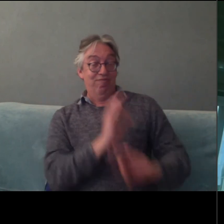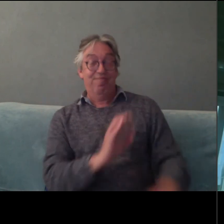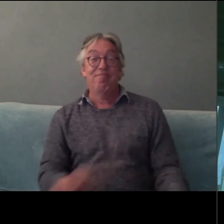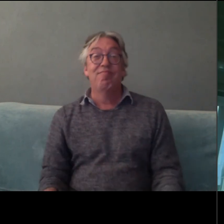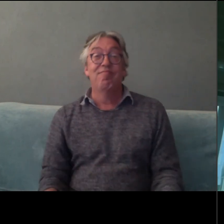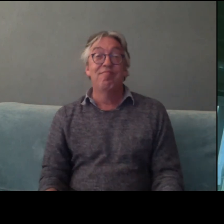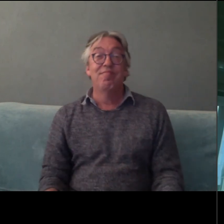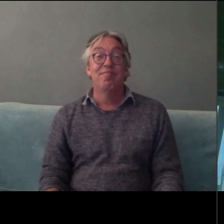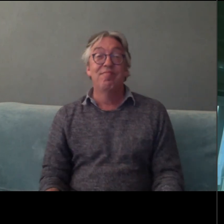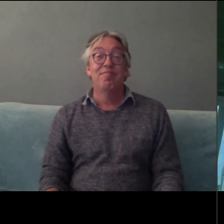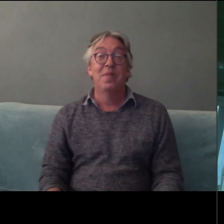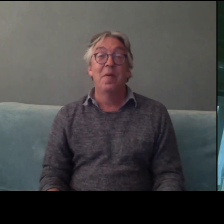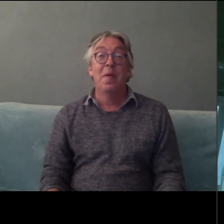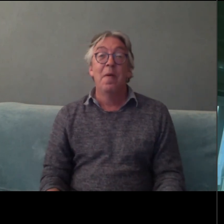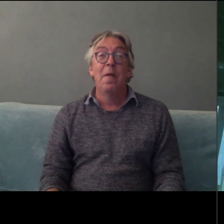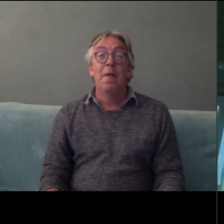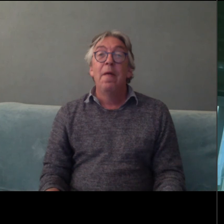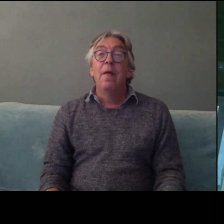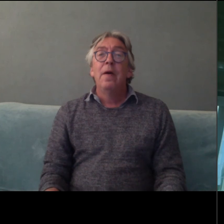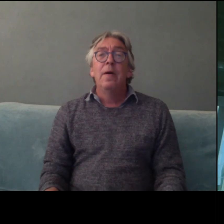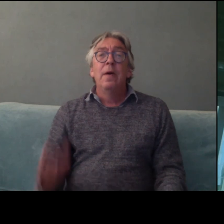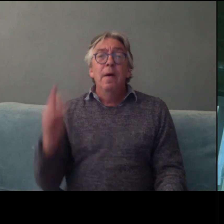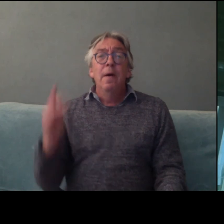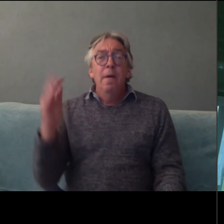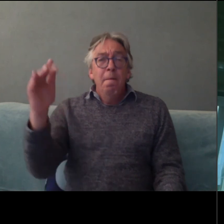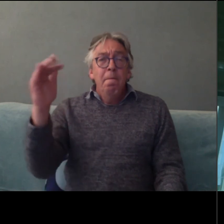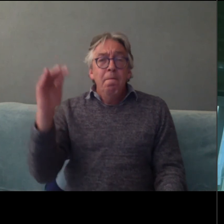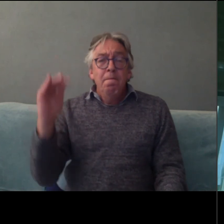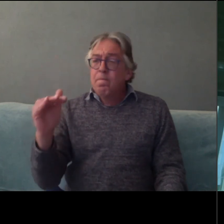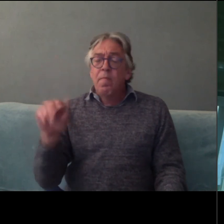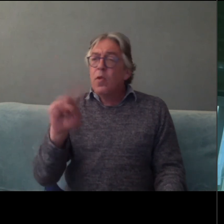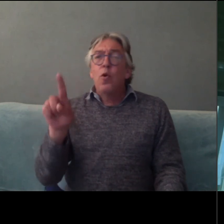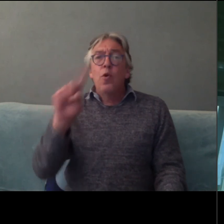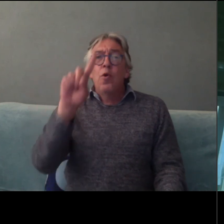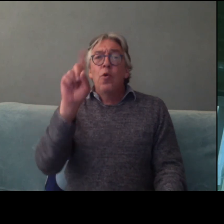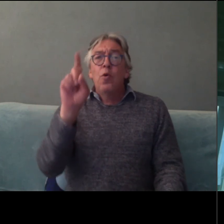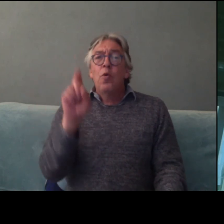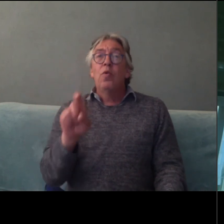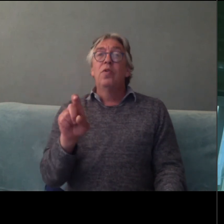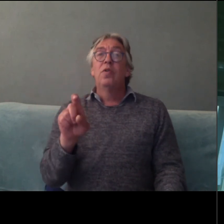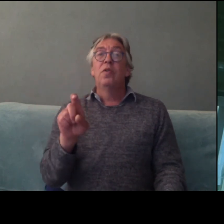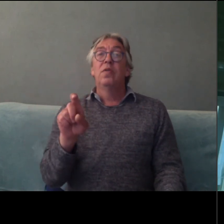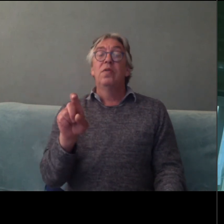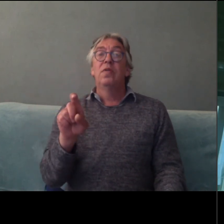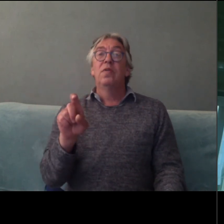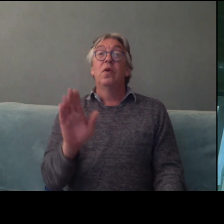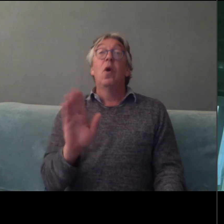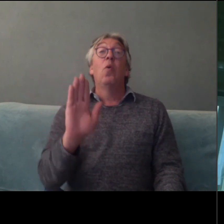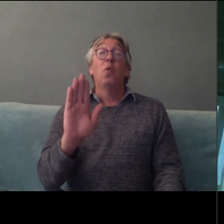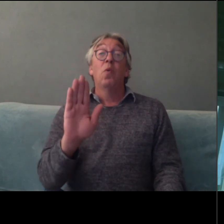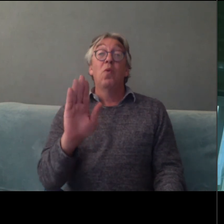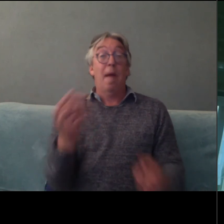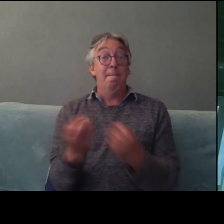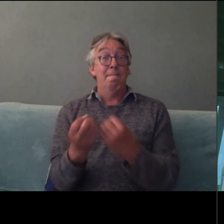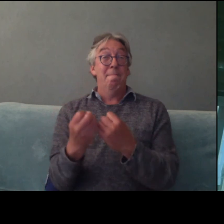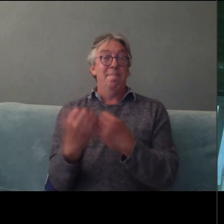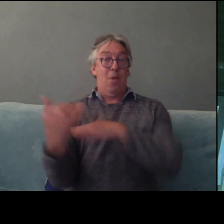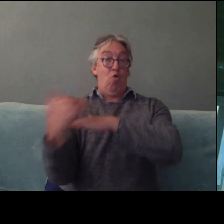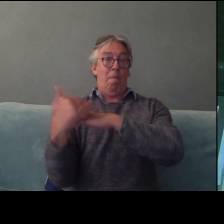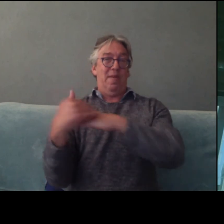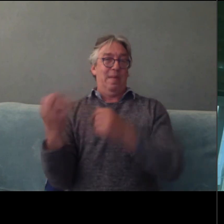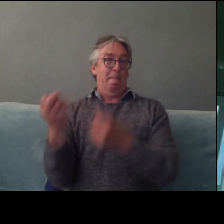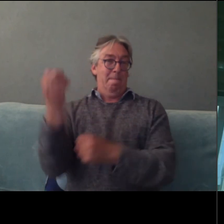I have another question for, well, I should say also we received many comments praising